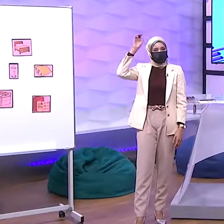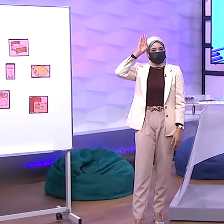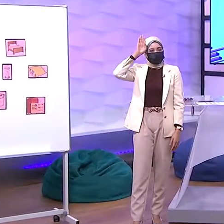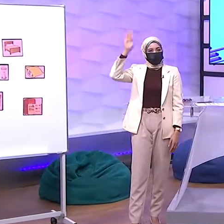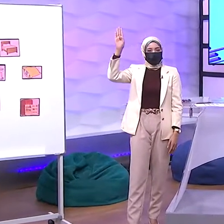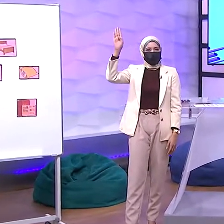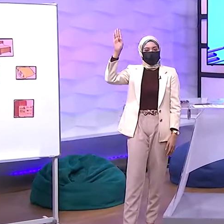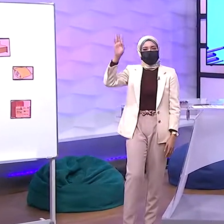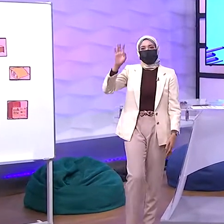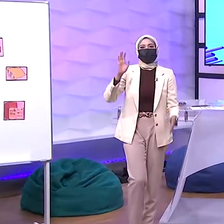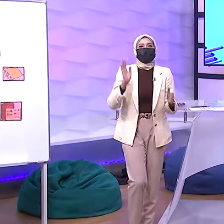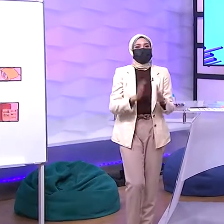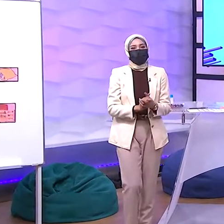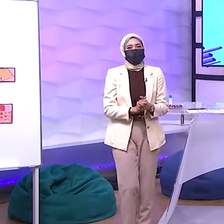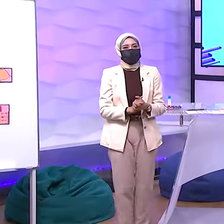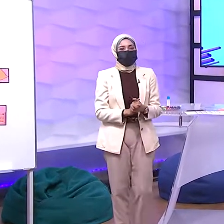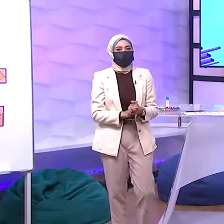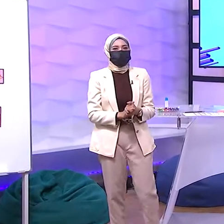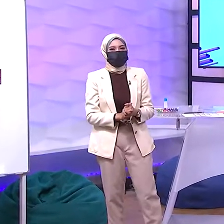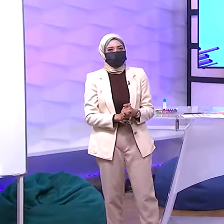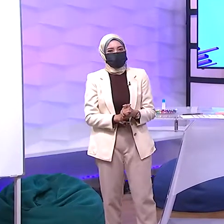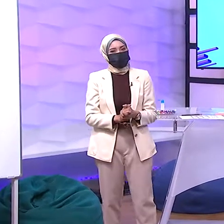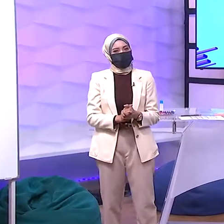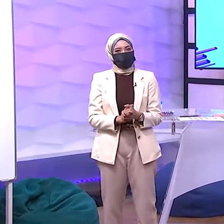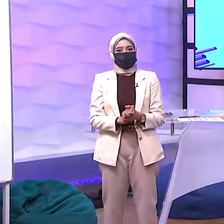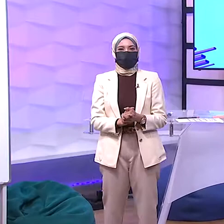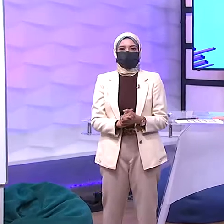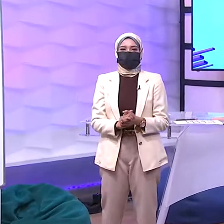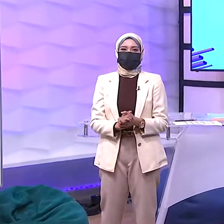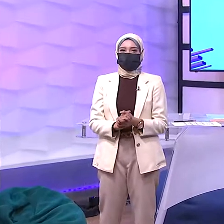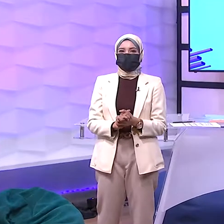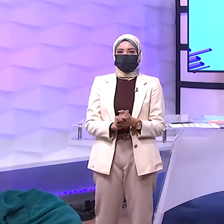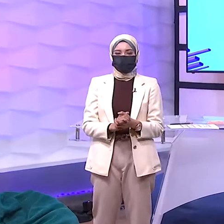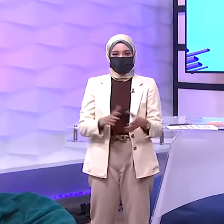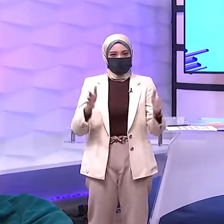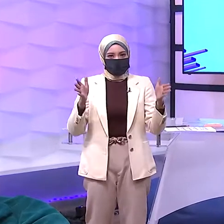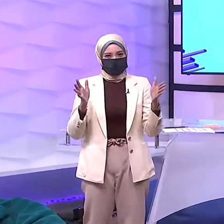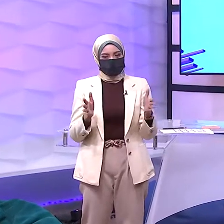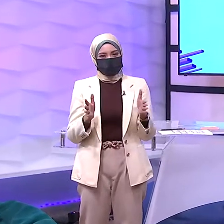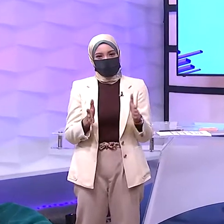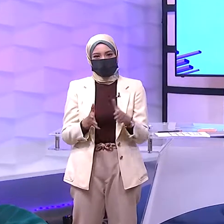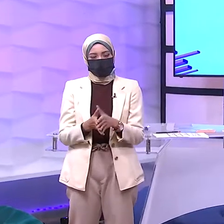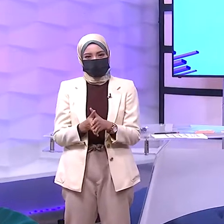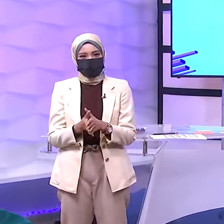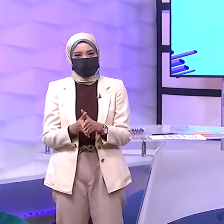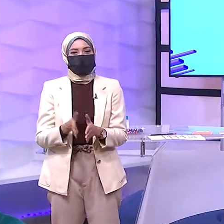Assalamualaikum. Hello everyone. We are back at DidikTV KPM. I'm Shamira Nazir. For second slot, we are going to learn English